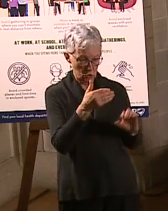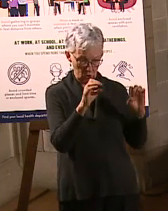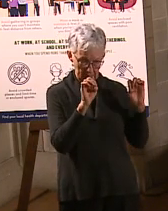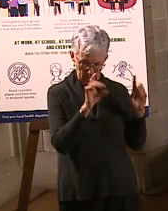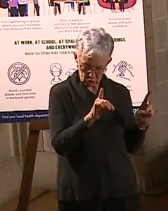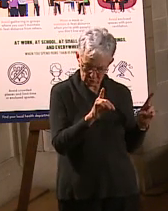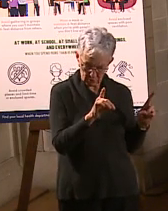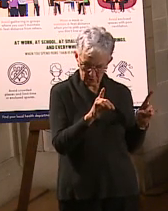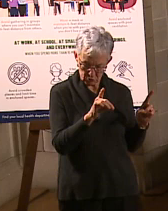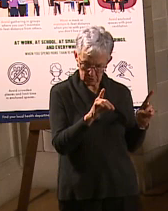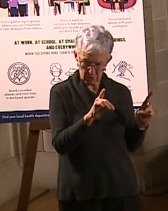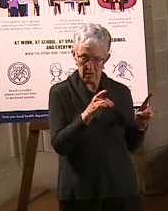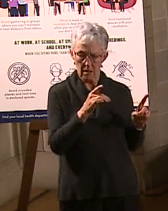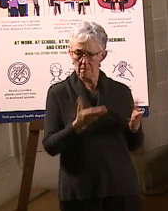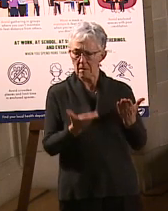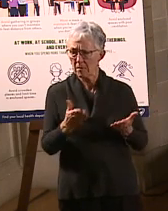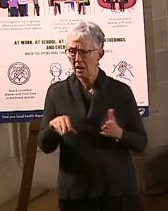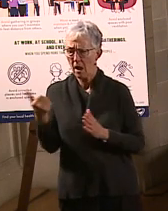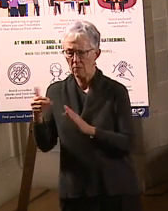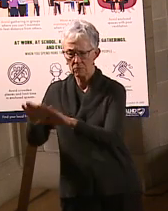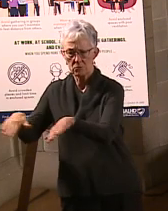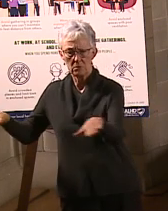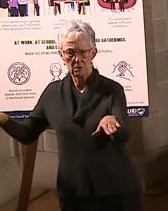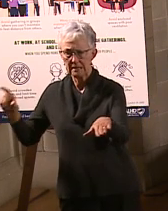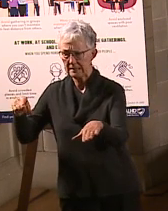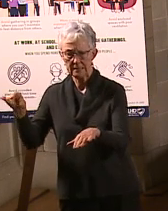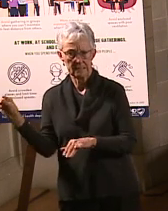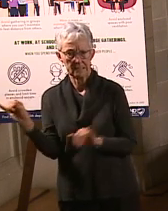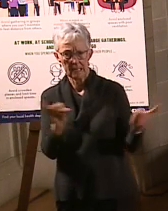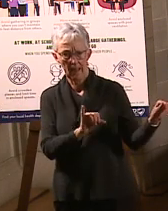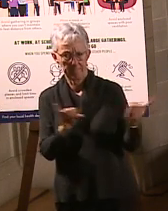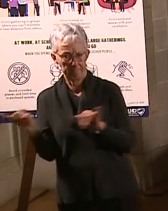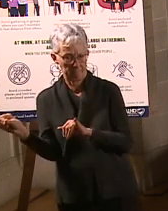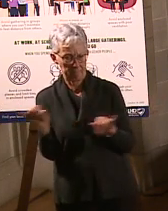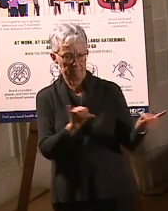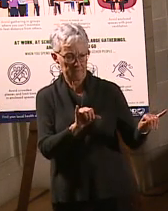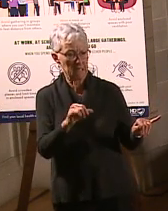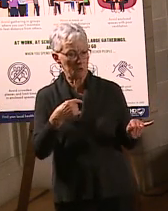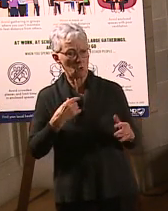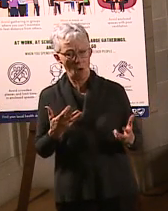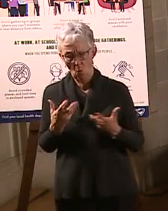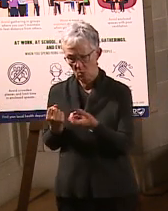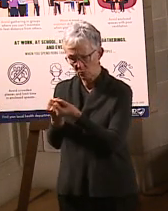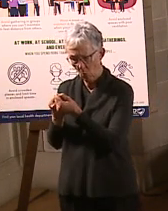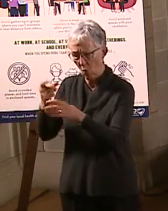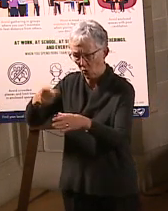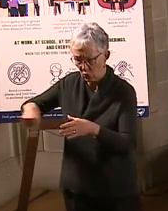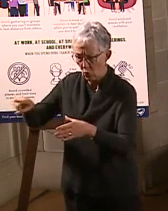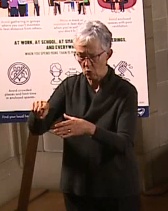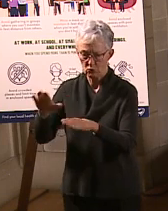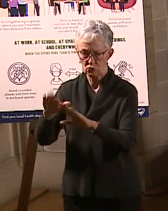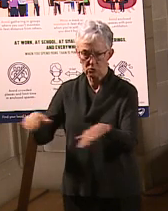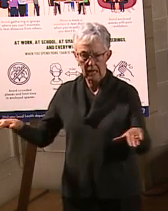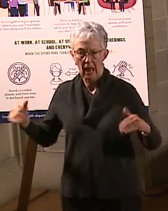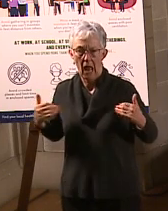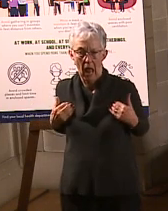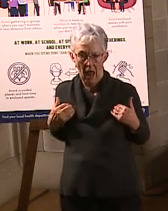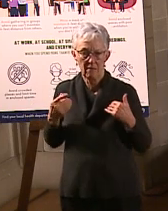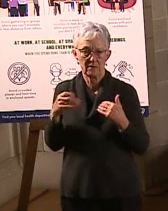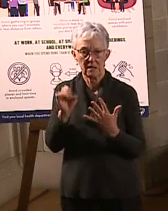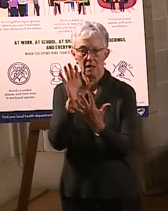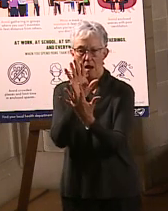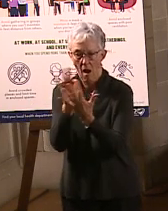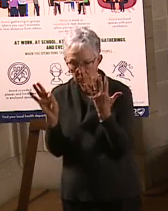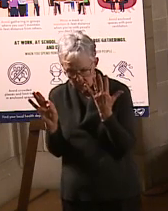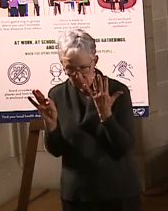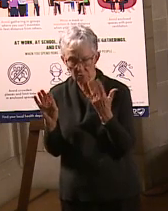go back to the communities that I've come from to help lift up other children who are in that same position, the other Walters who are begging their